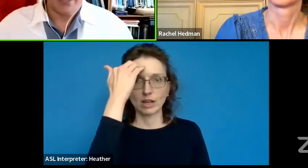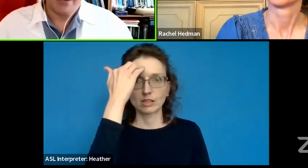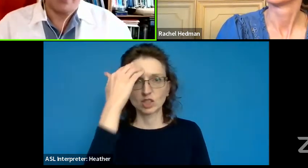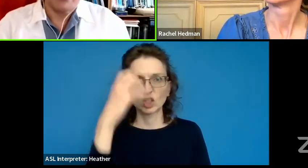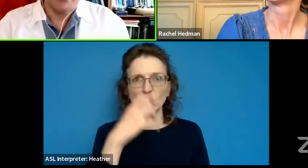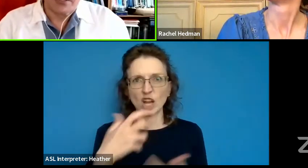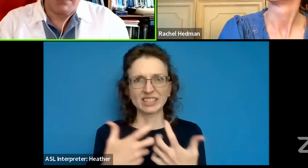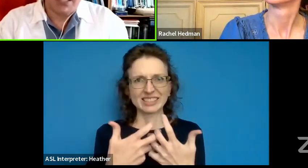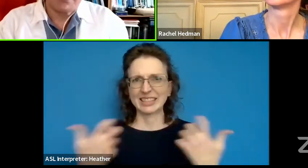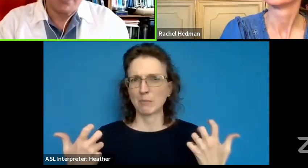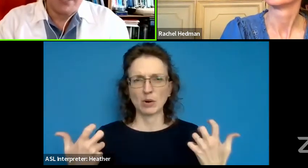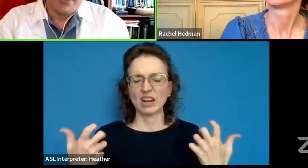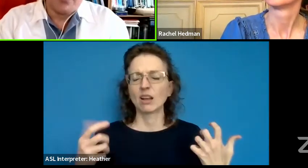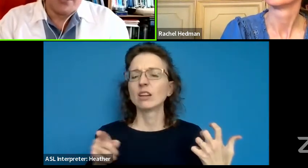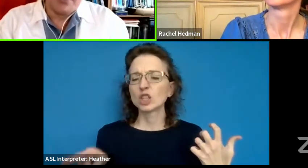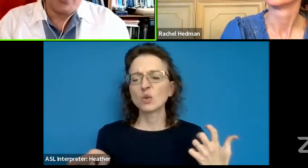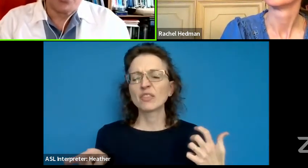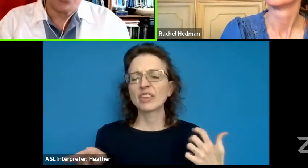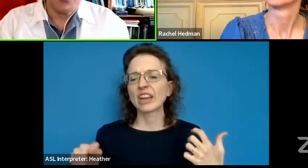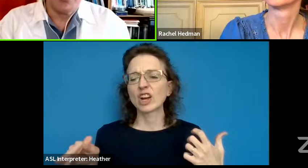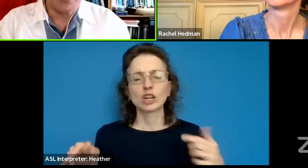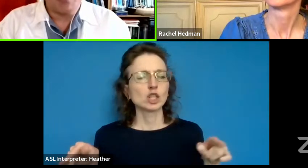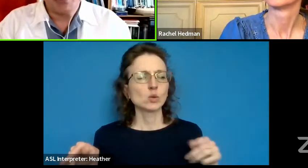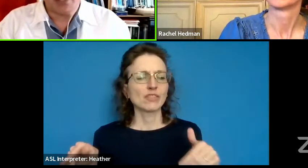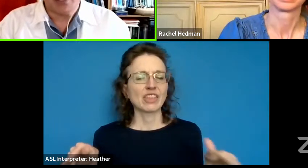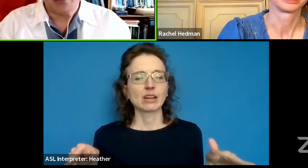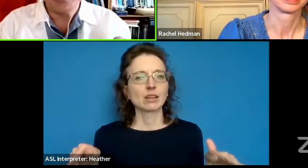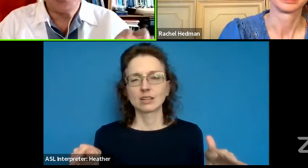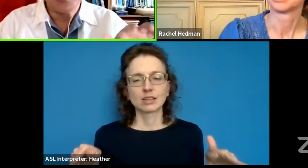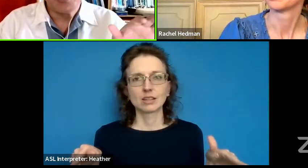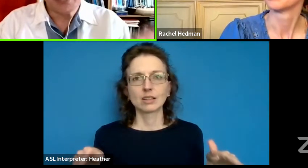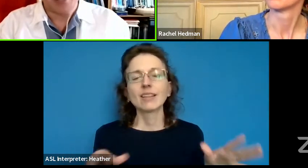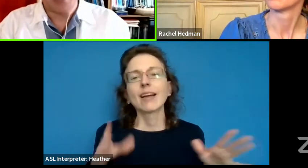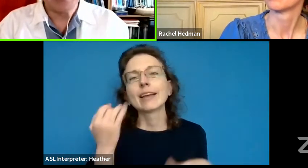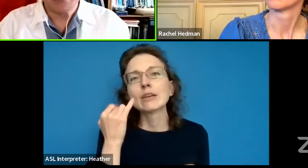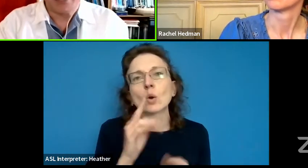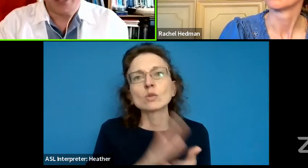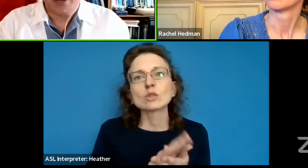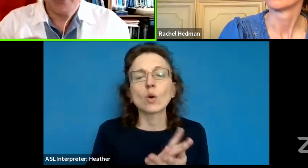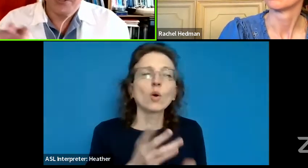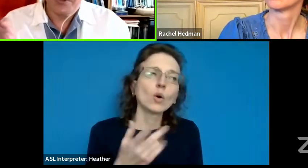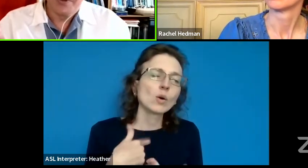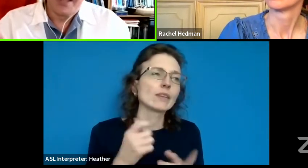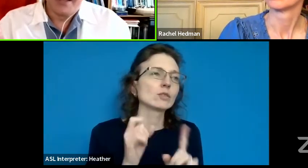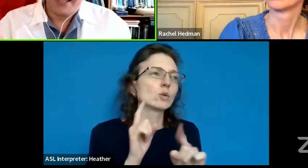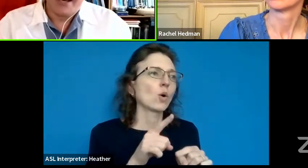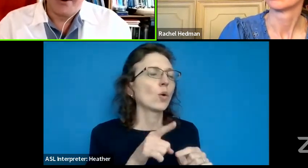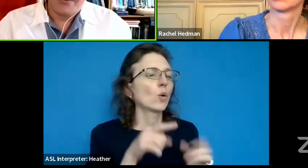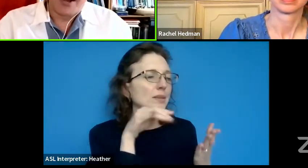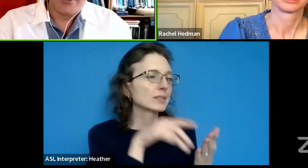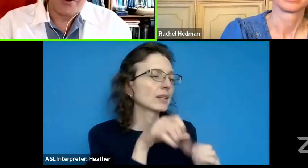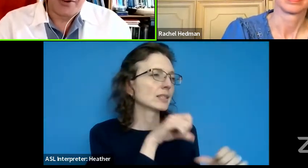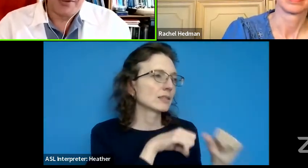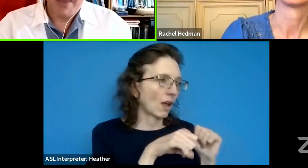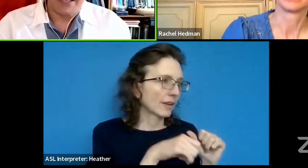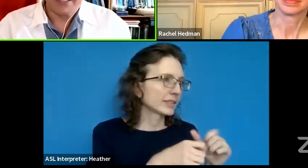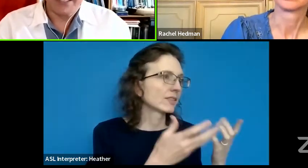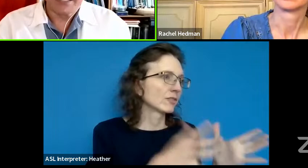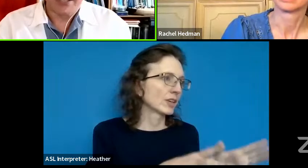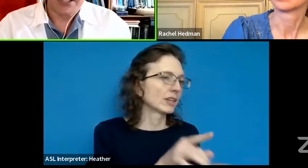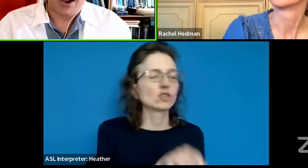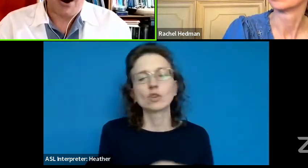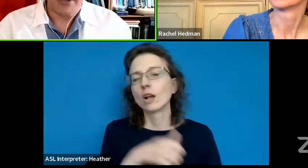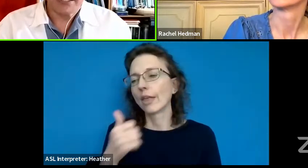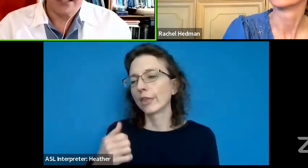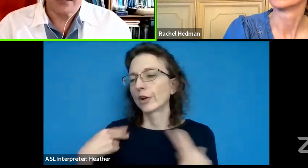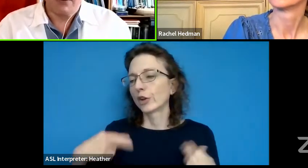separated. You know, sometimes when you go to school, you say, well, I gotta go do science, and then I gotta do, you know, the other